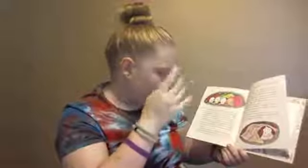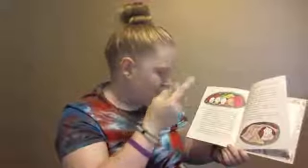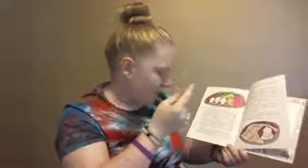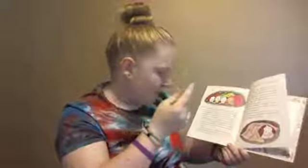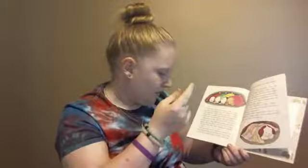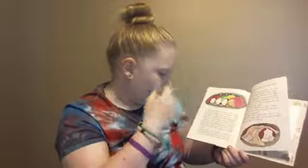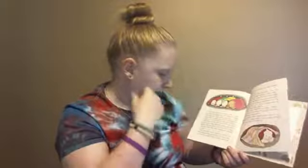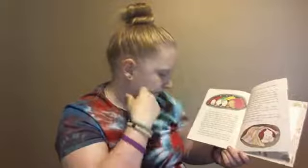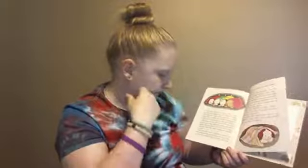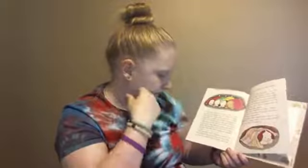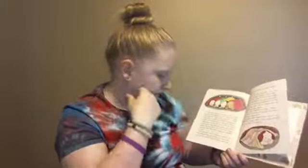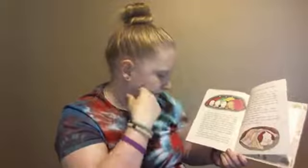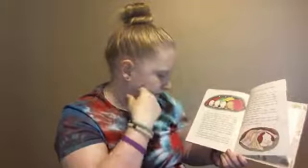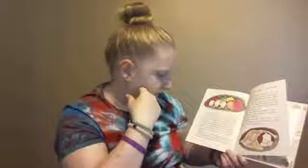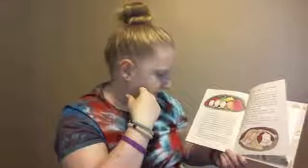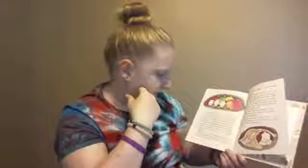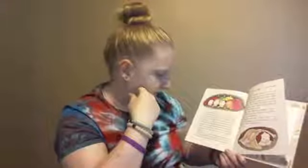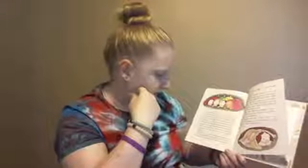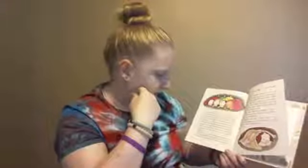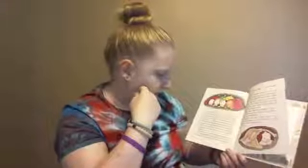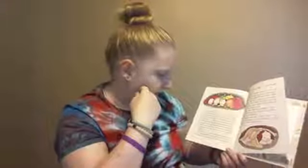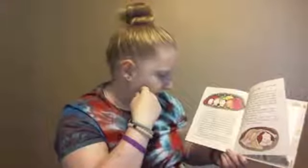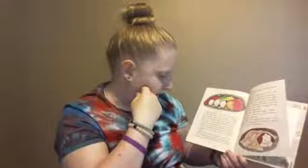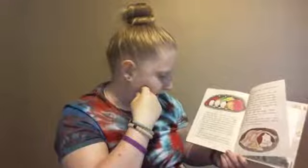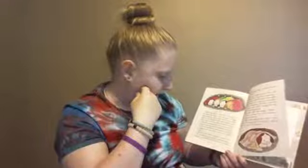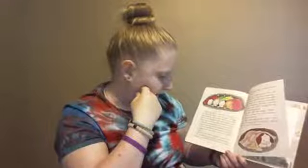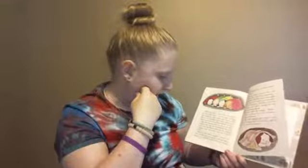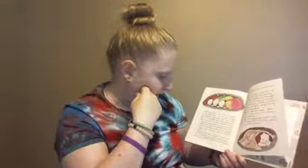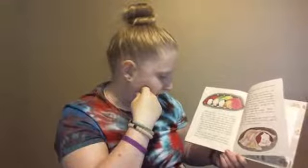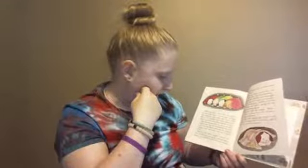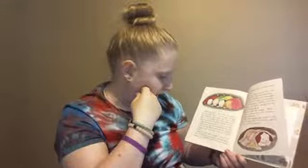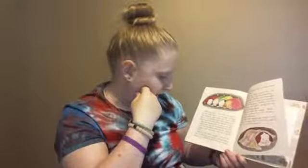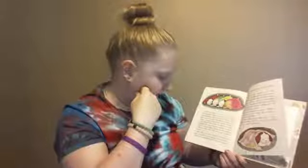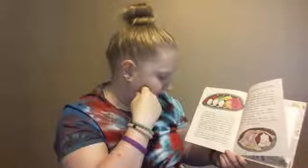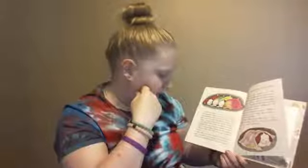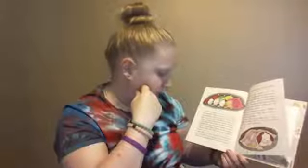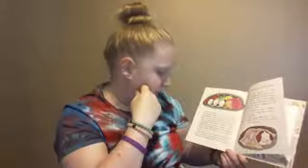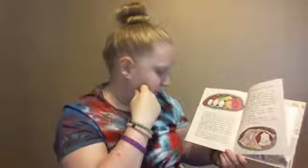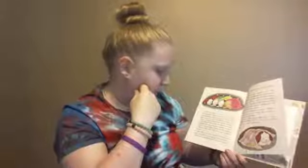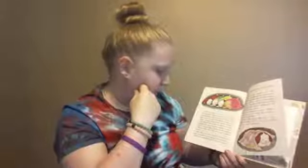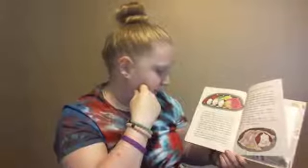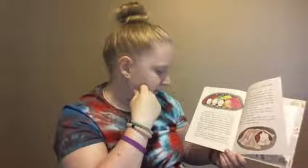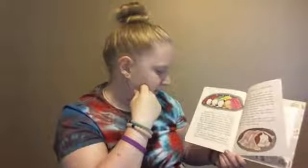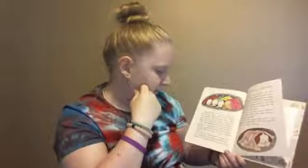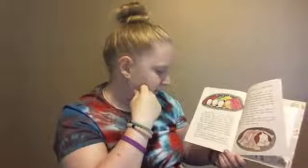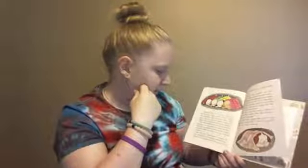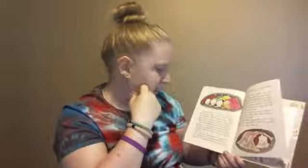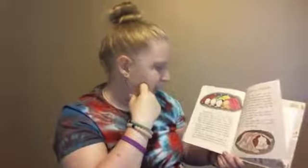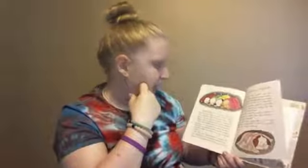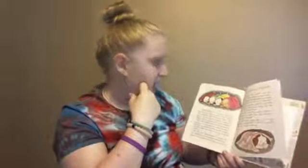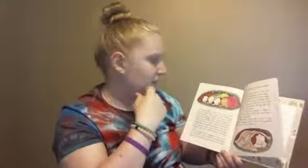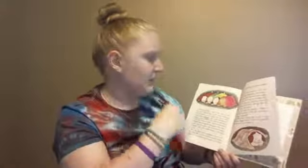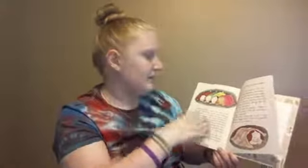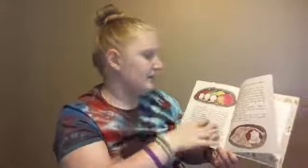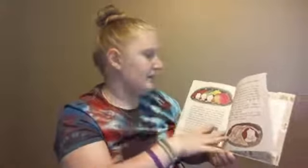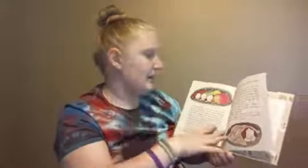puppies waited till they thought she was asleep, and then they slipped out and filled up the hole, and when they turned around,